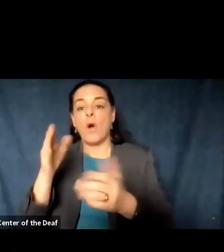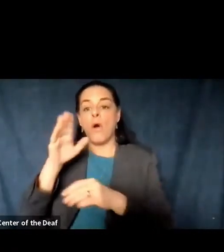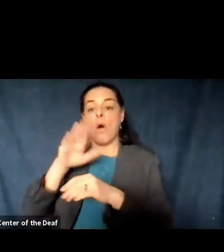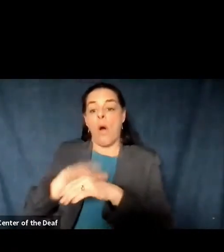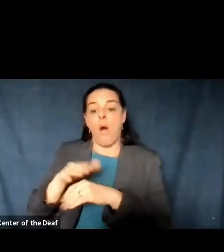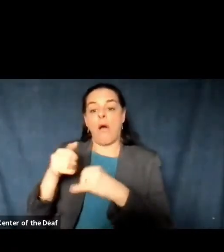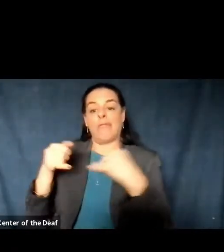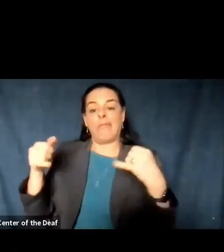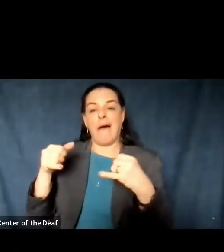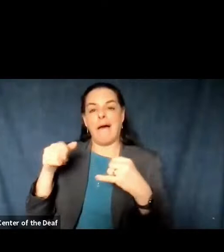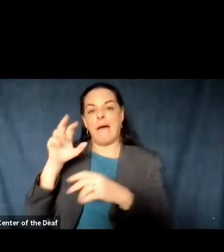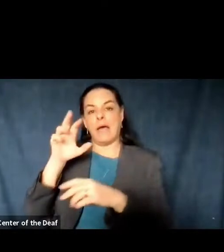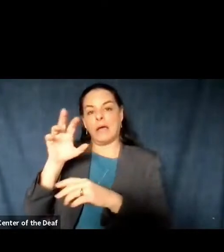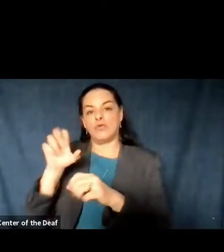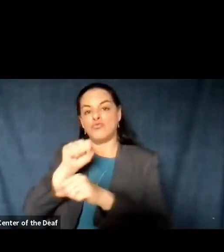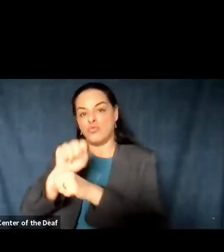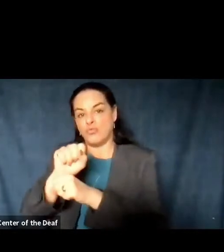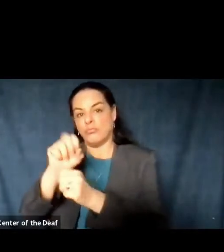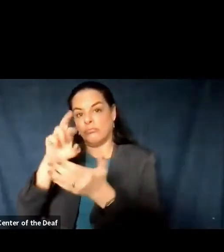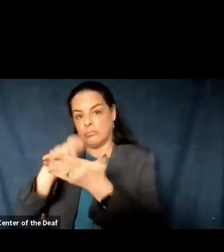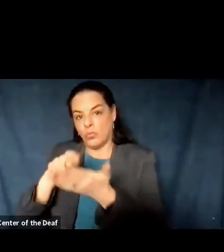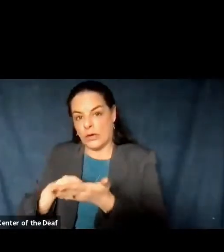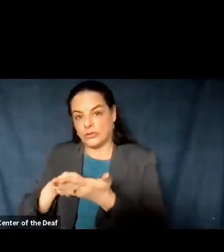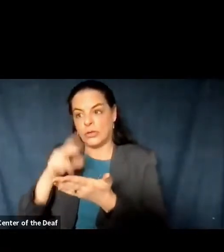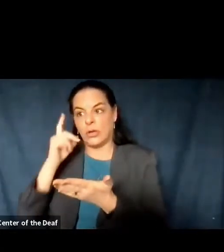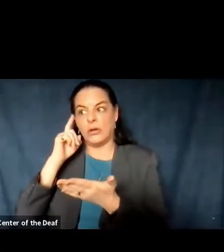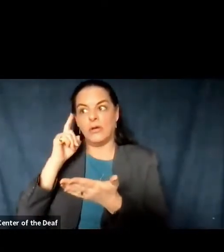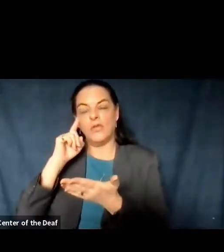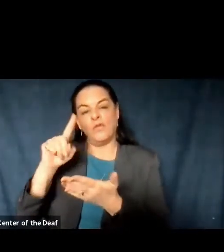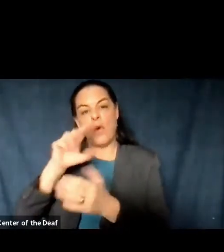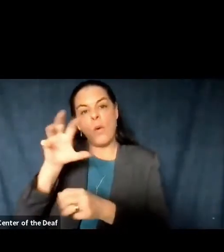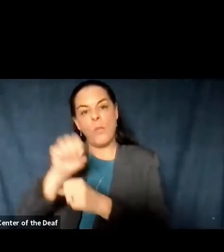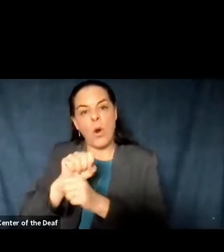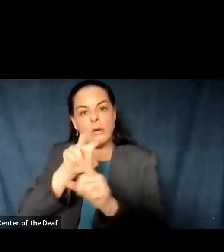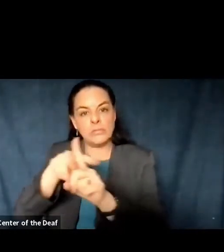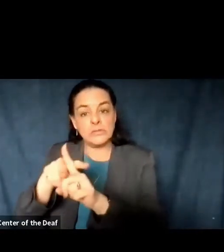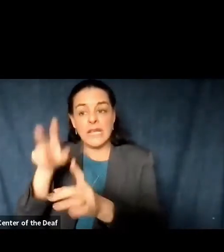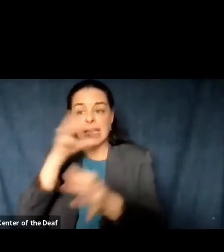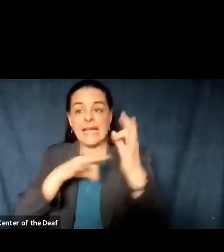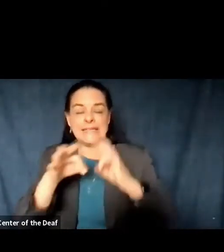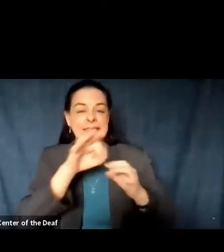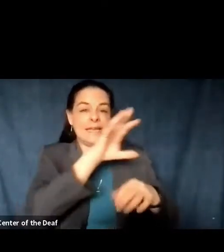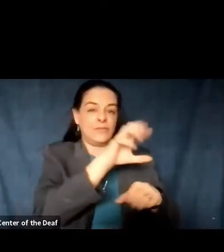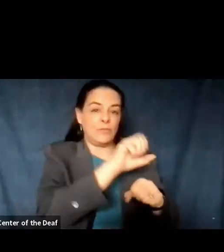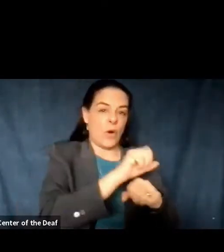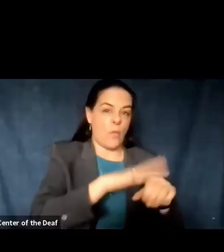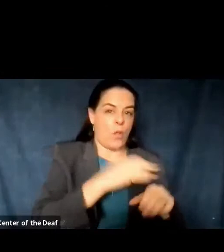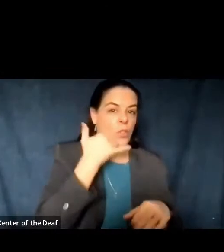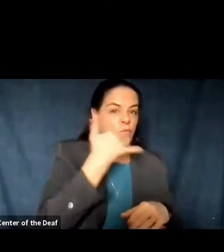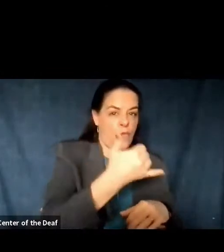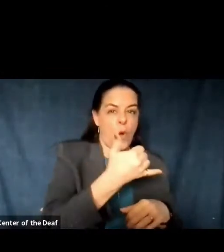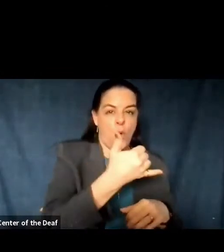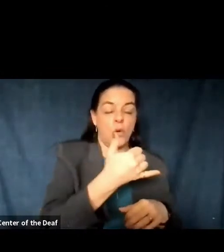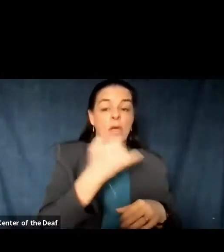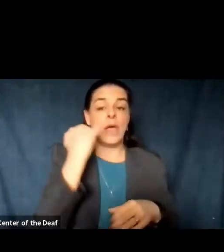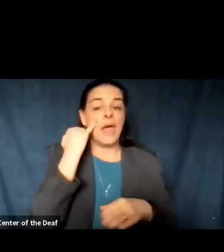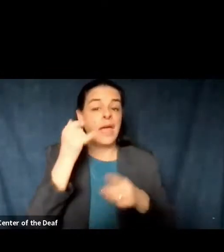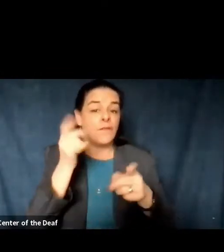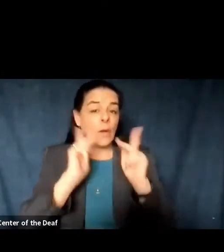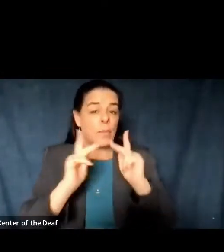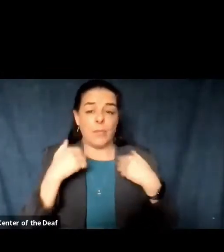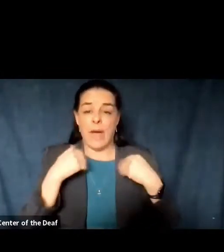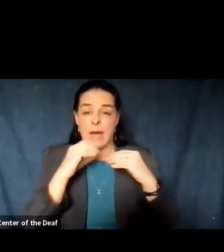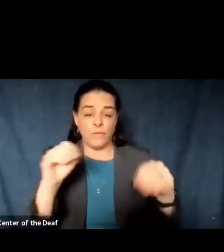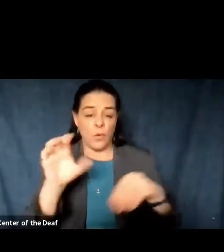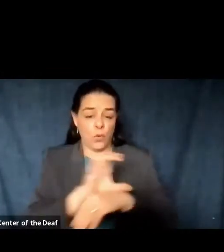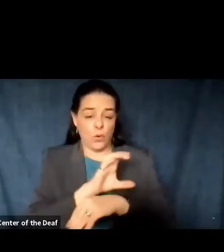registration platform to schedule vaccination appointments, as opposed to scheduling them over the phone. For those without a computer, there will be phone